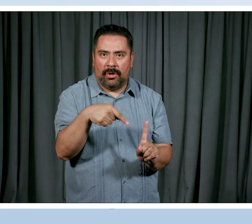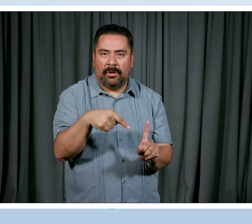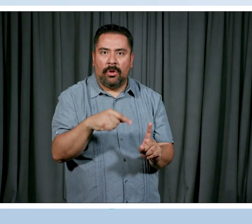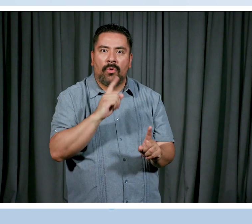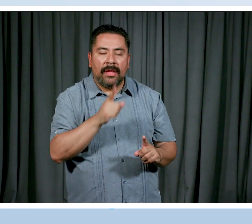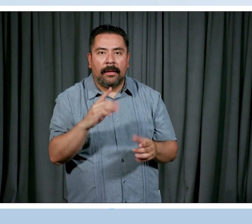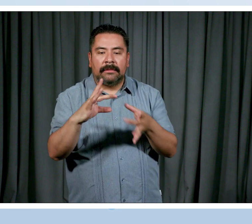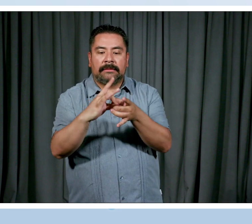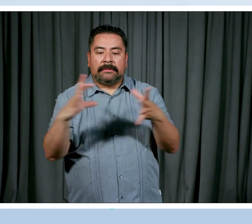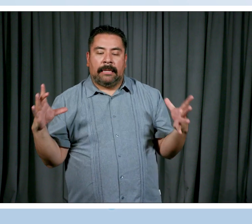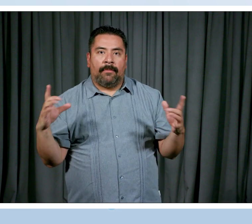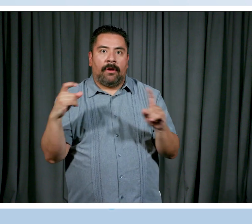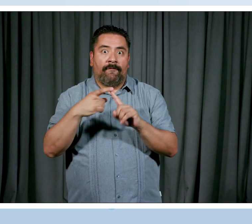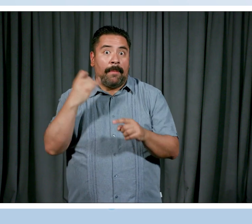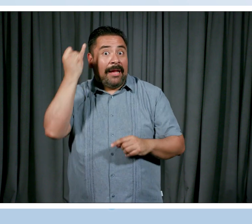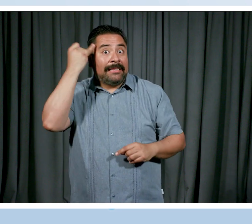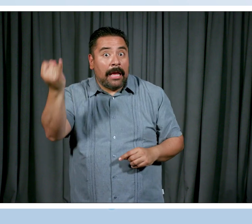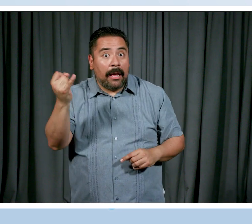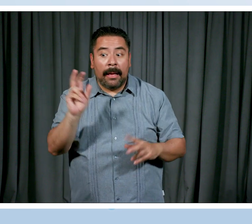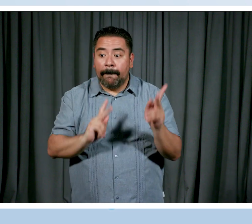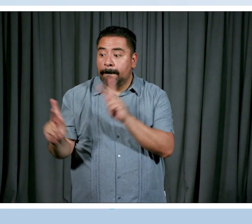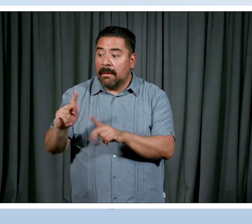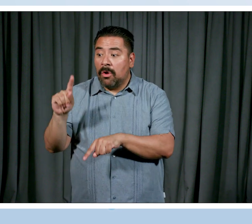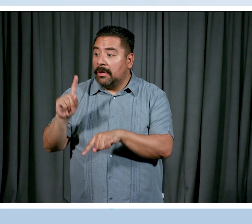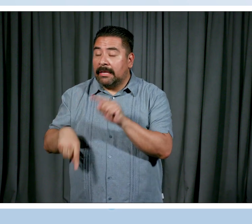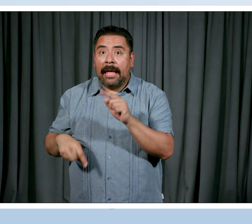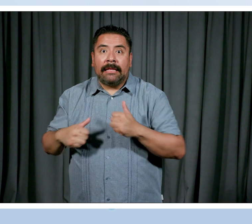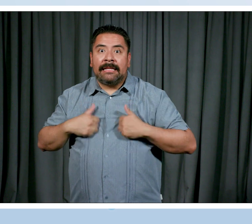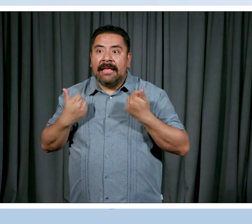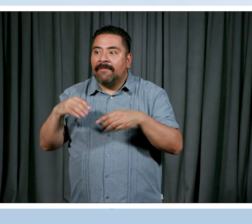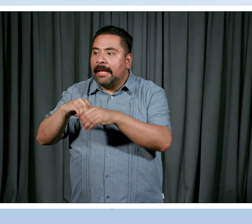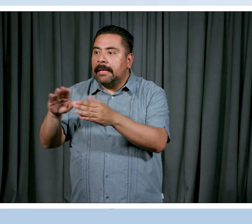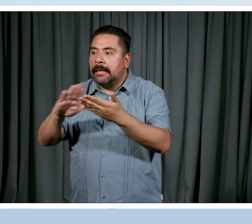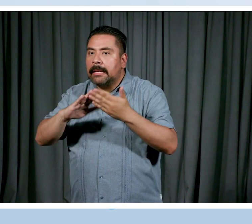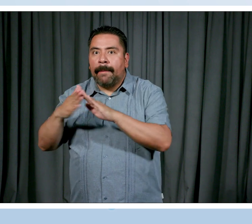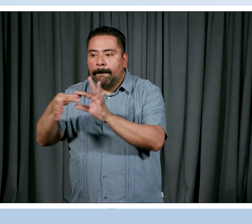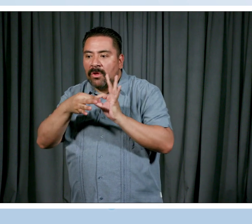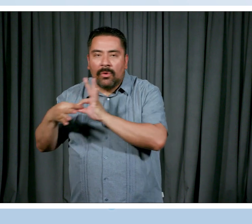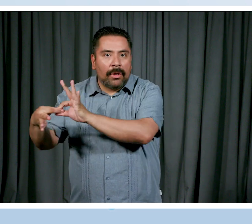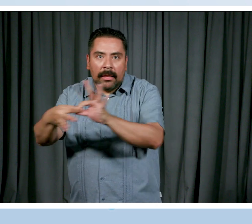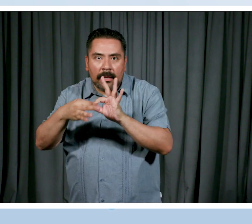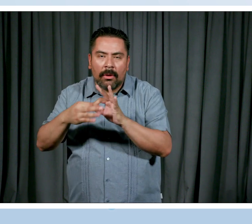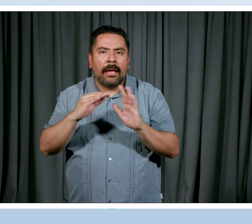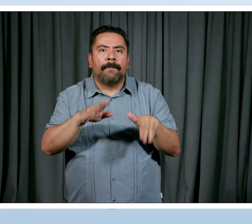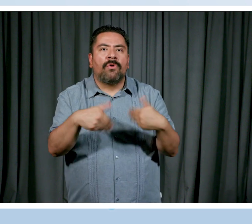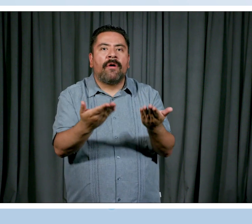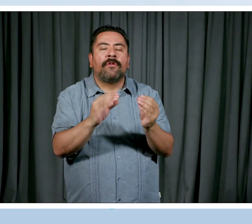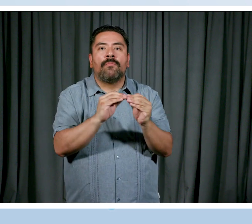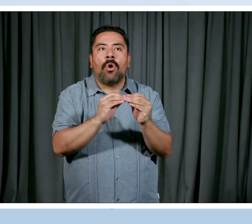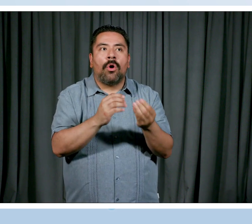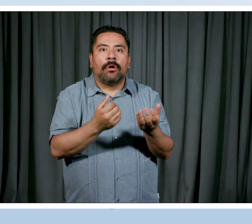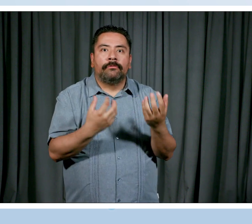really divorcing ourselves from the idea that people can't live in community, and providing almost like palliative